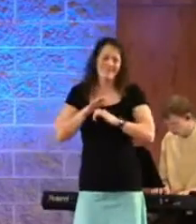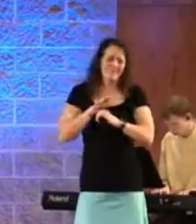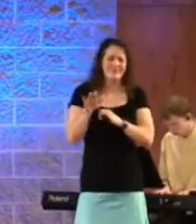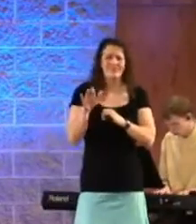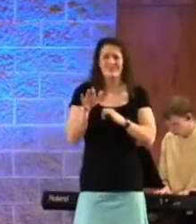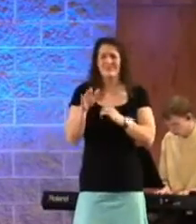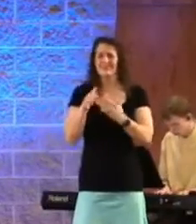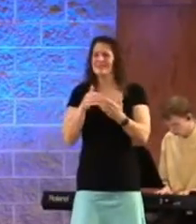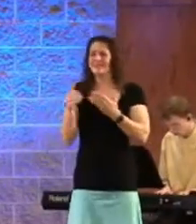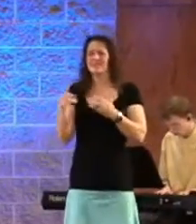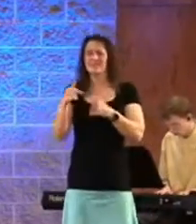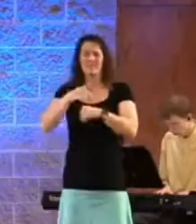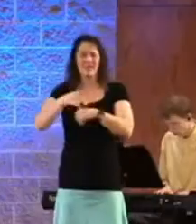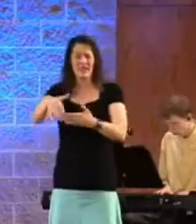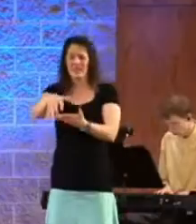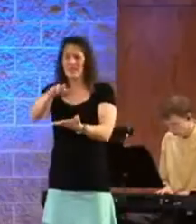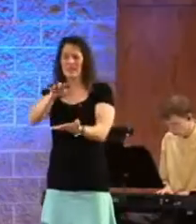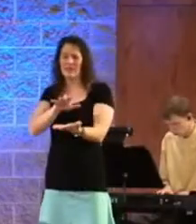are enough in times of need.